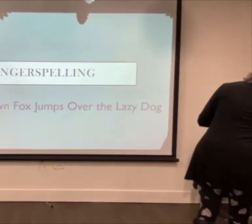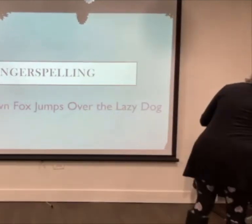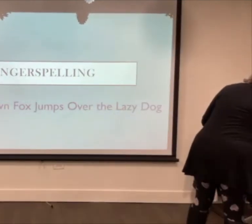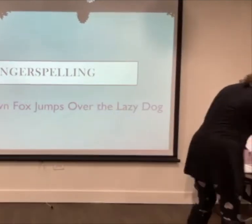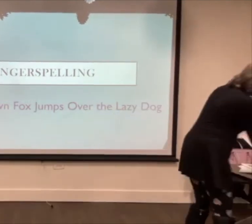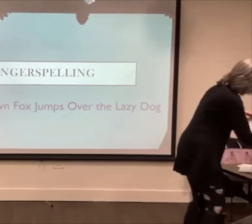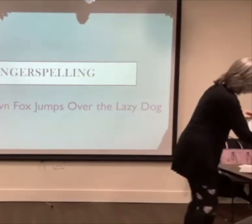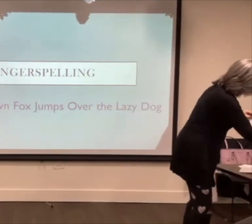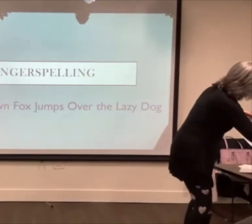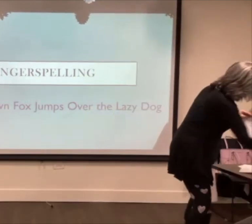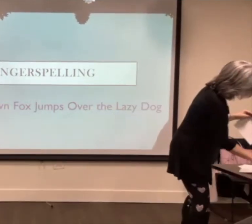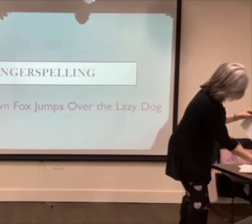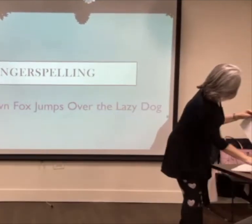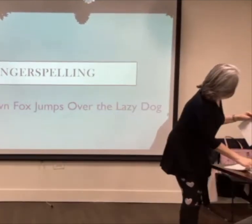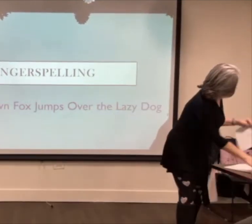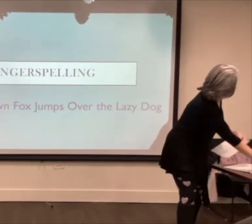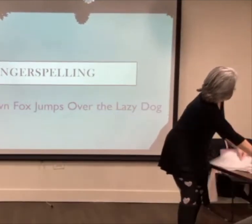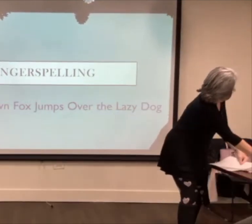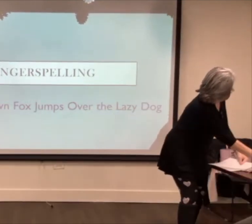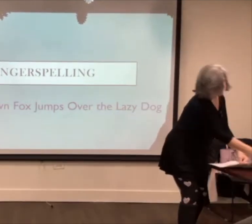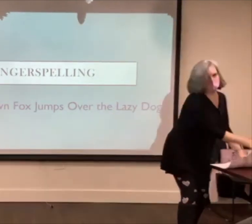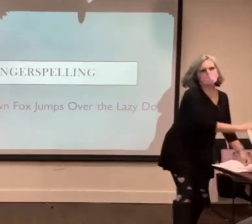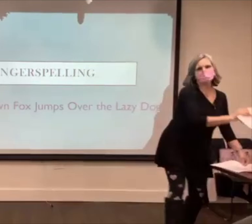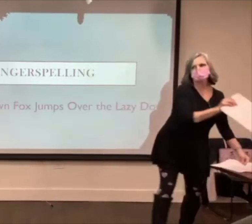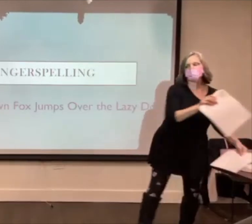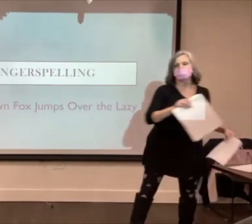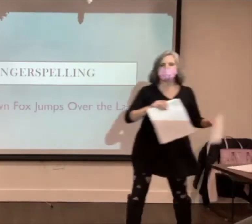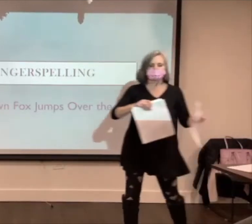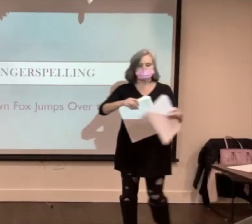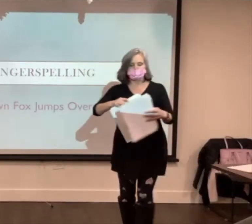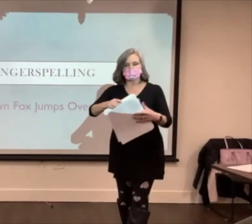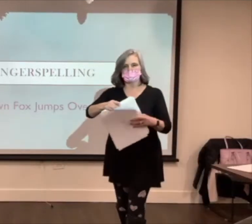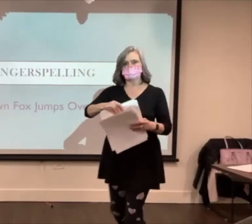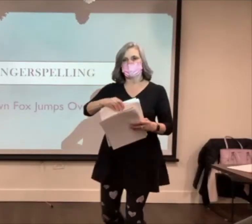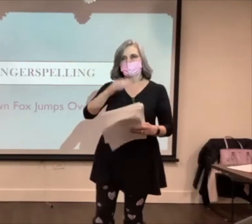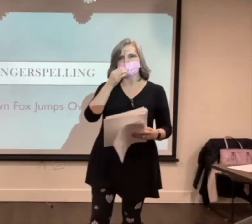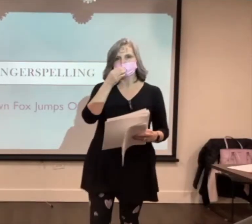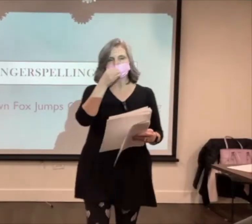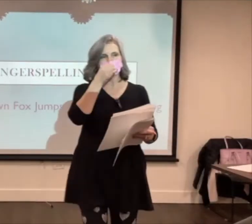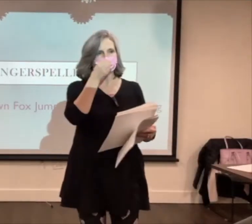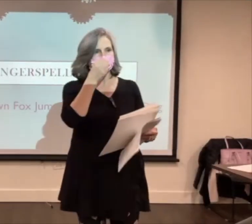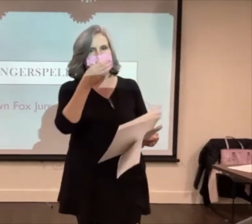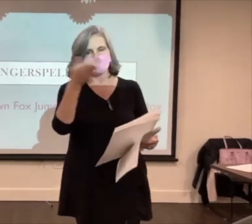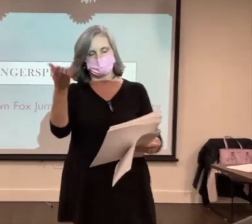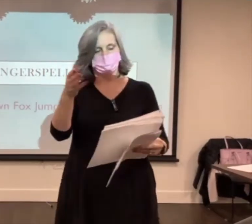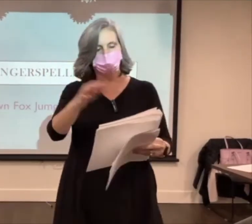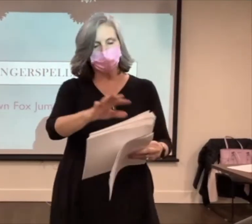it. Those of you at home, if you'd like a handout, I did email it to the person who organized